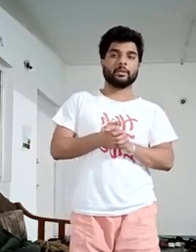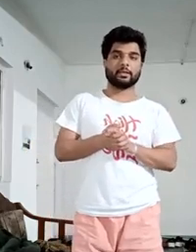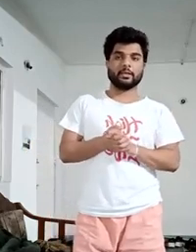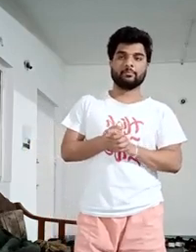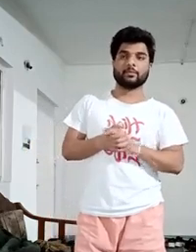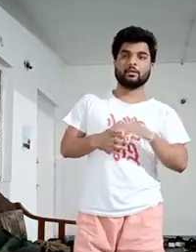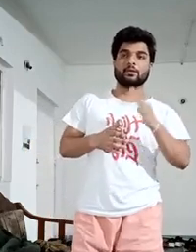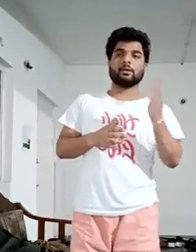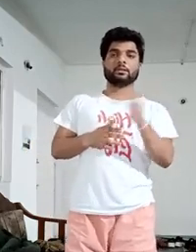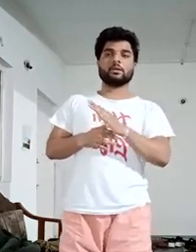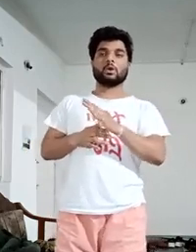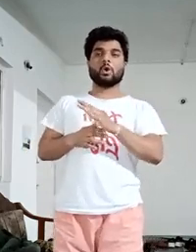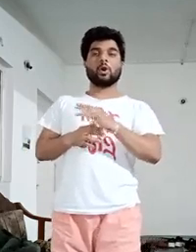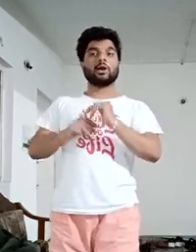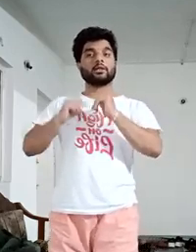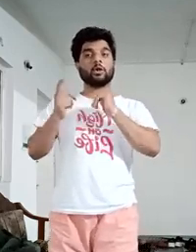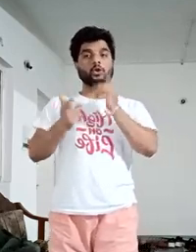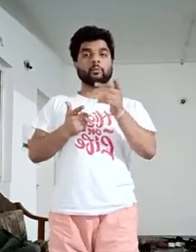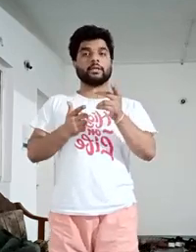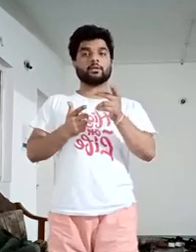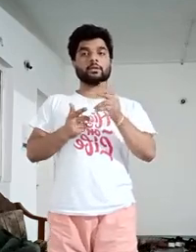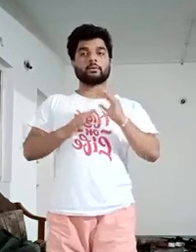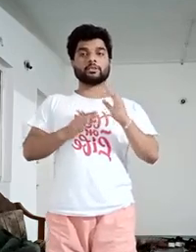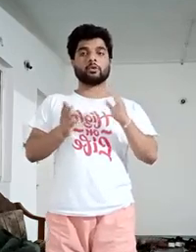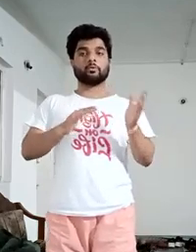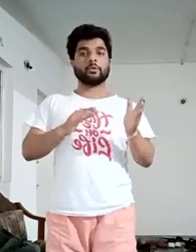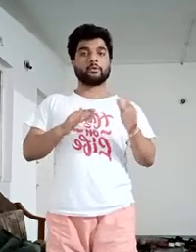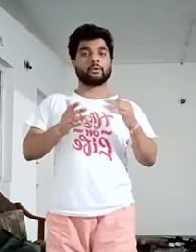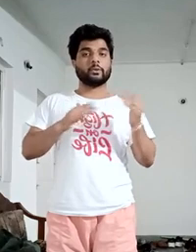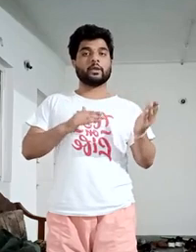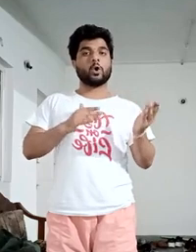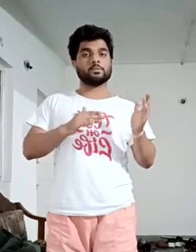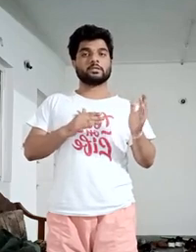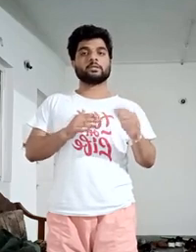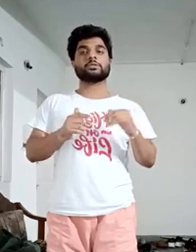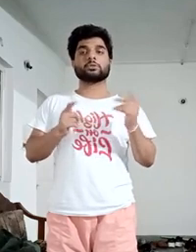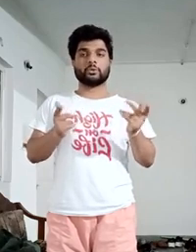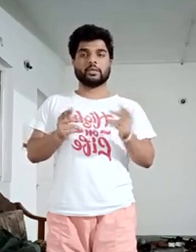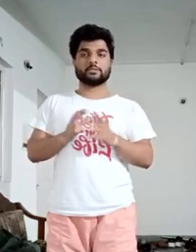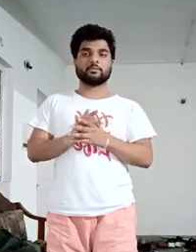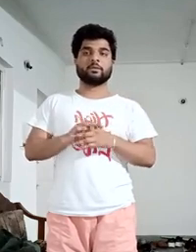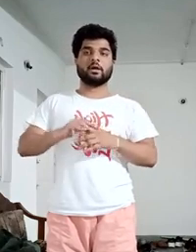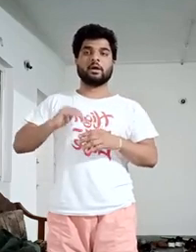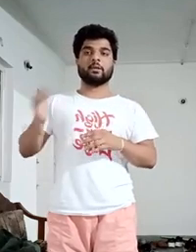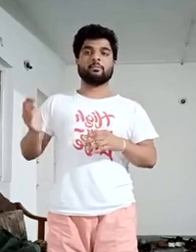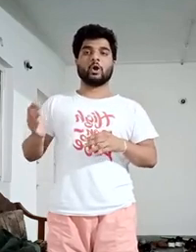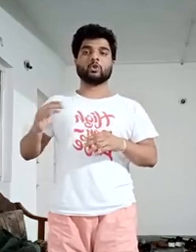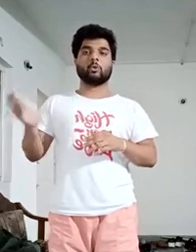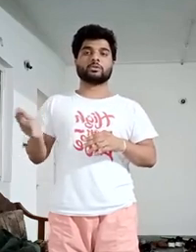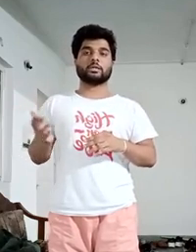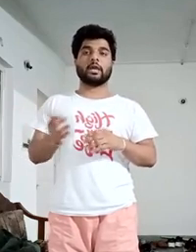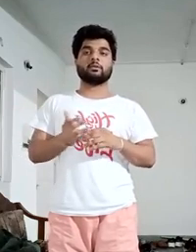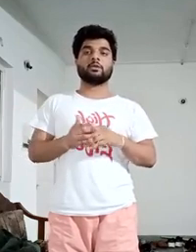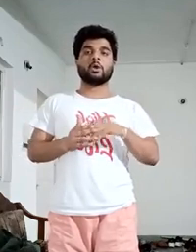automatically. The automatic conversion of primitive into an object is known as autoboxing and